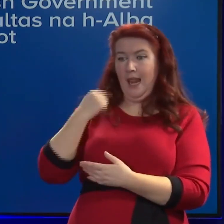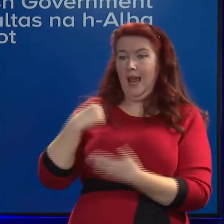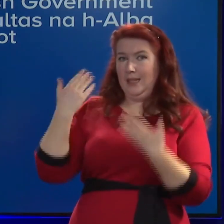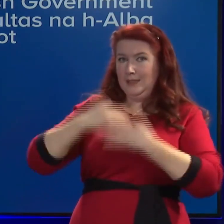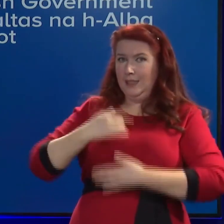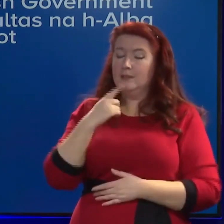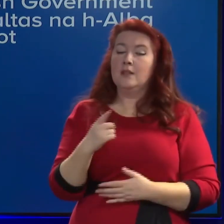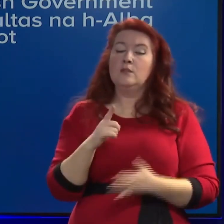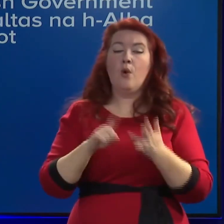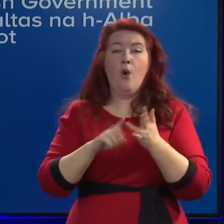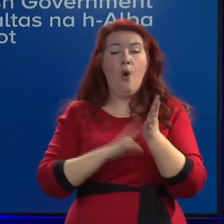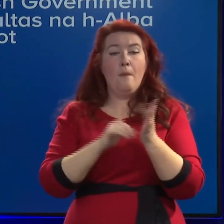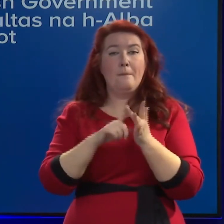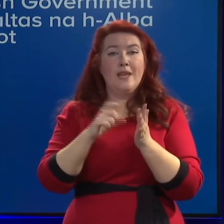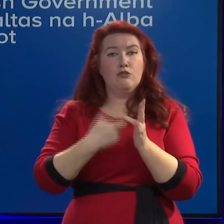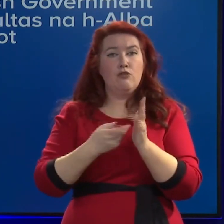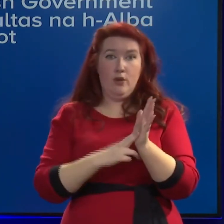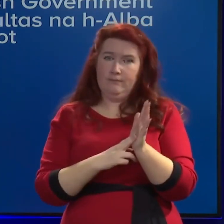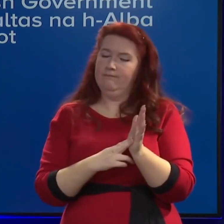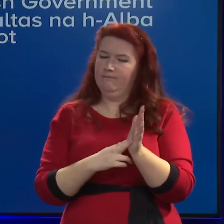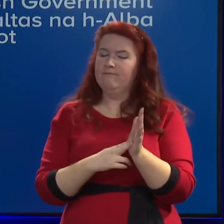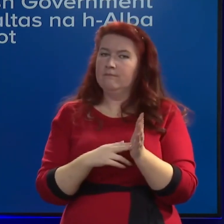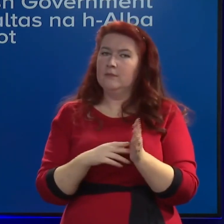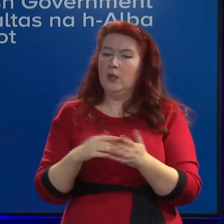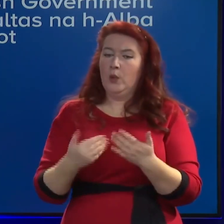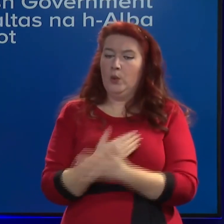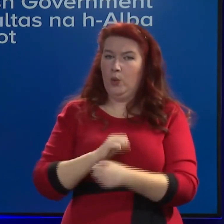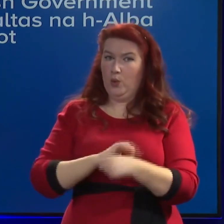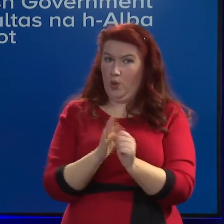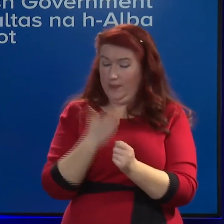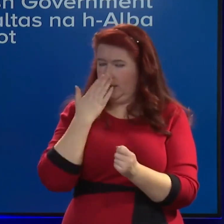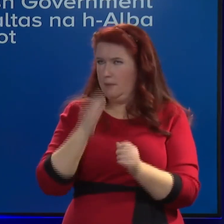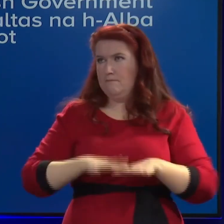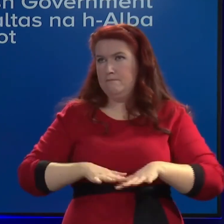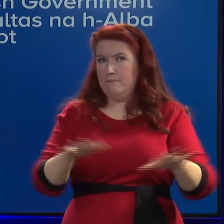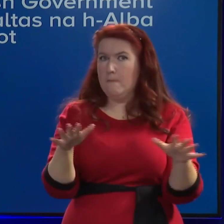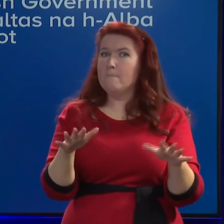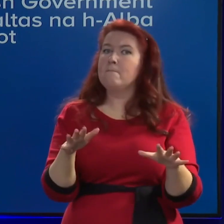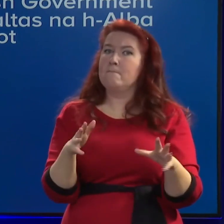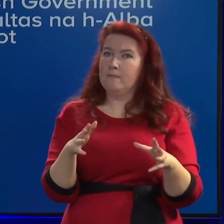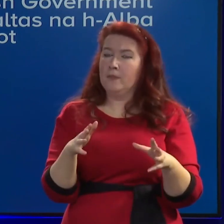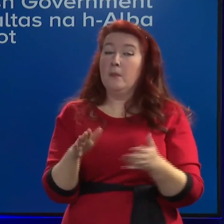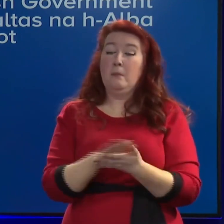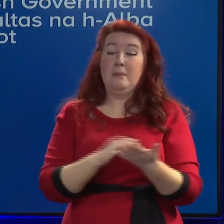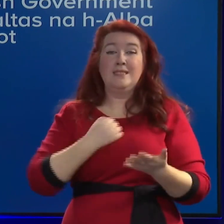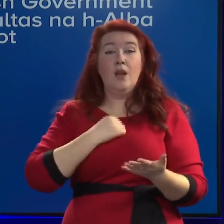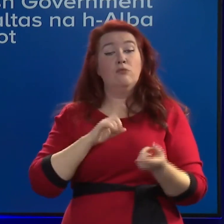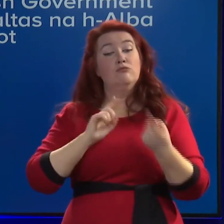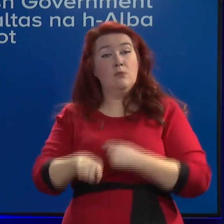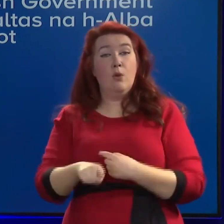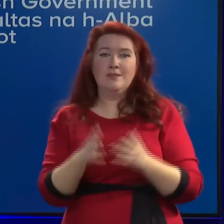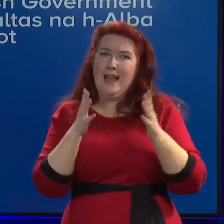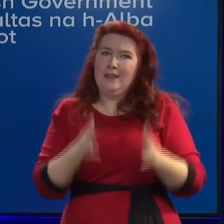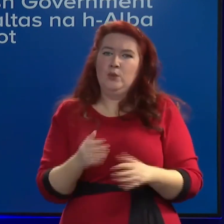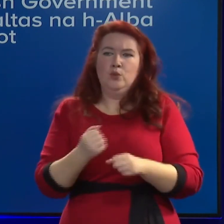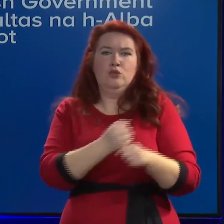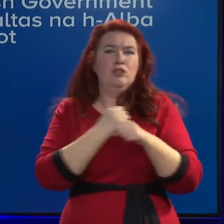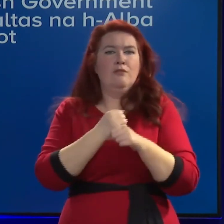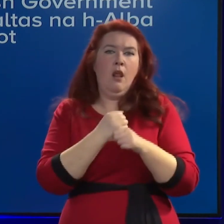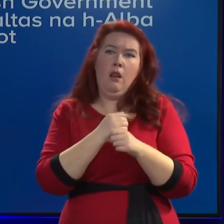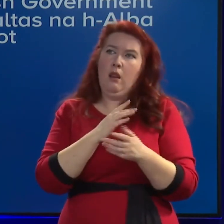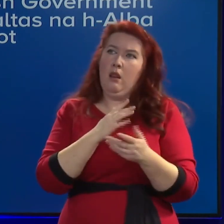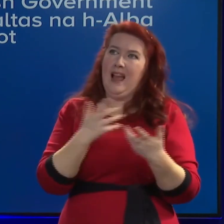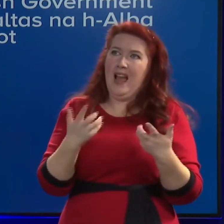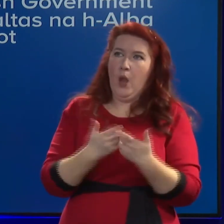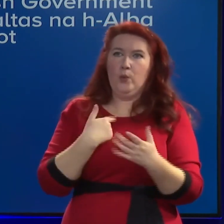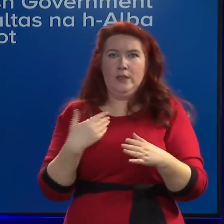Given that Omicron is now becoming dominant, our response to it has to become more general, because it will quickly be the case